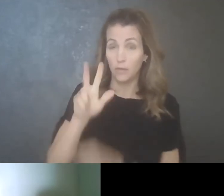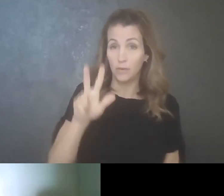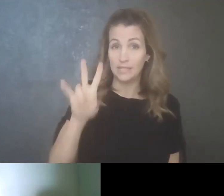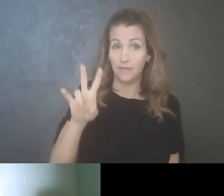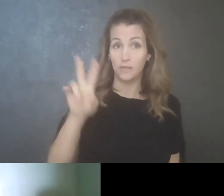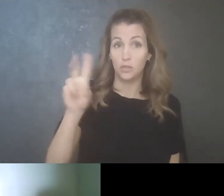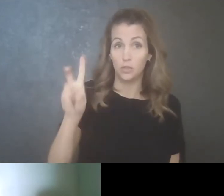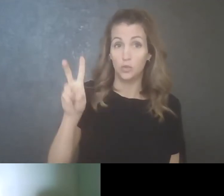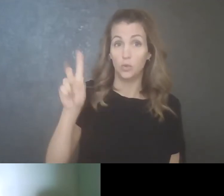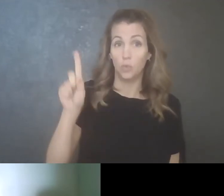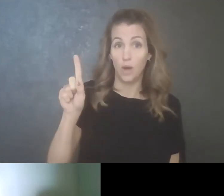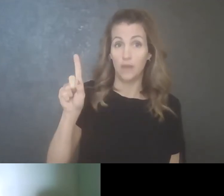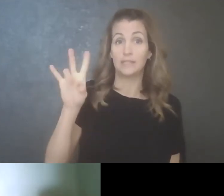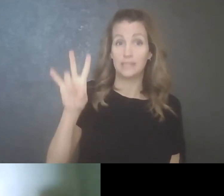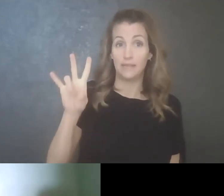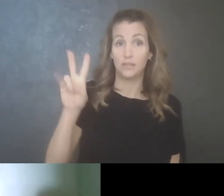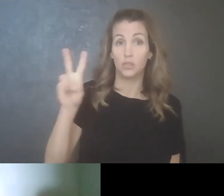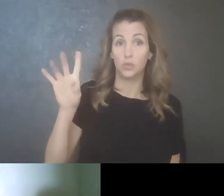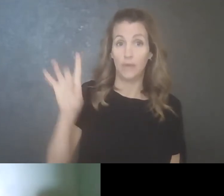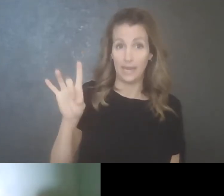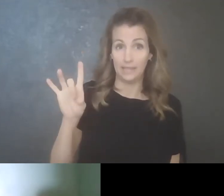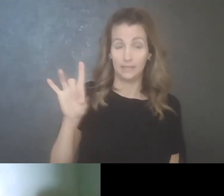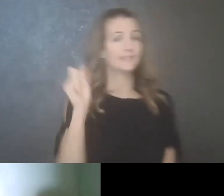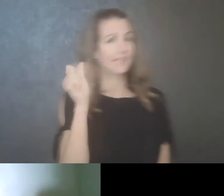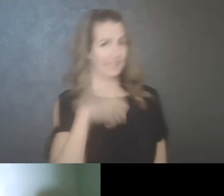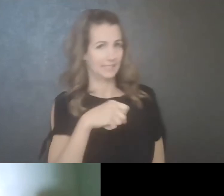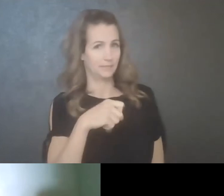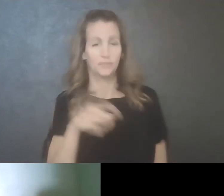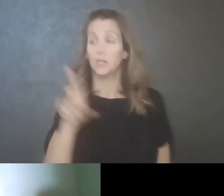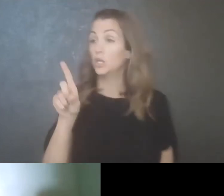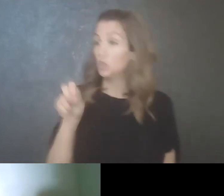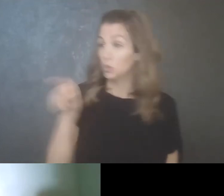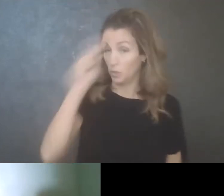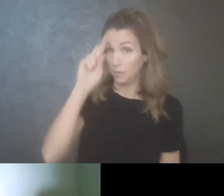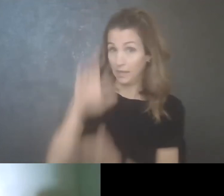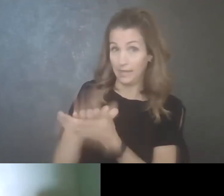3,721,728, correct? Mm-hmm. Now, Cecilia, do you believe?